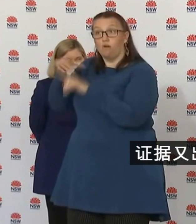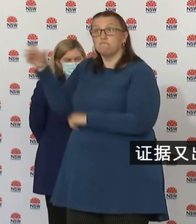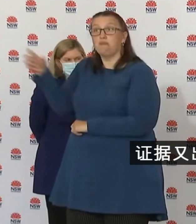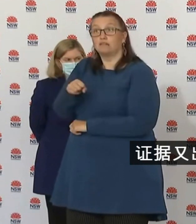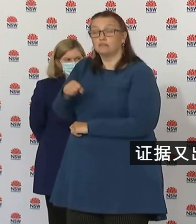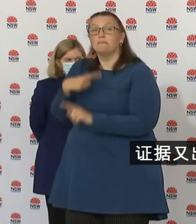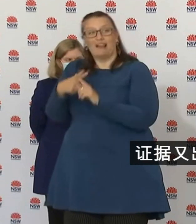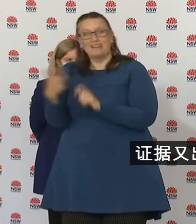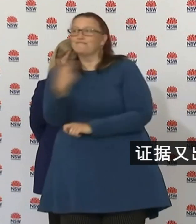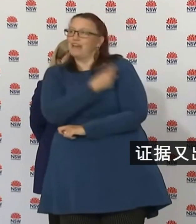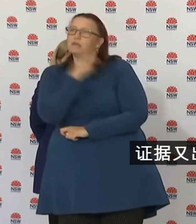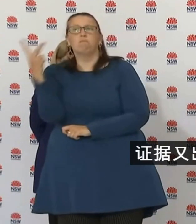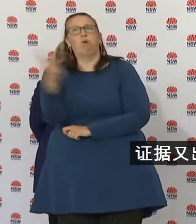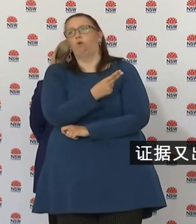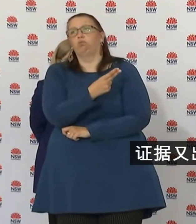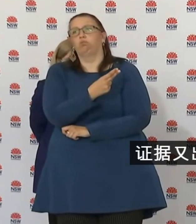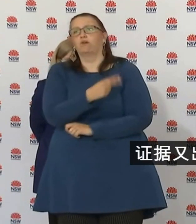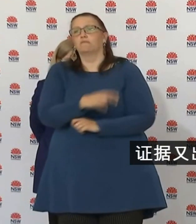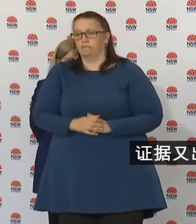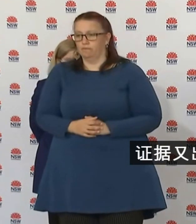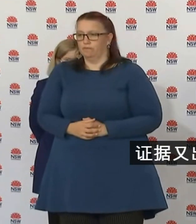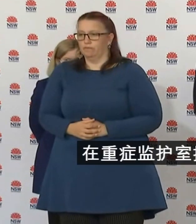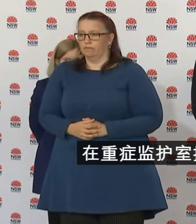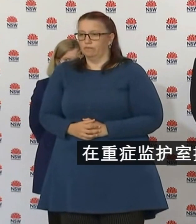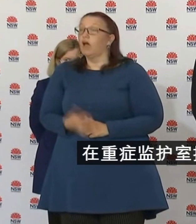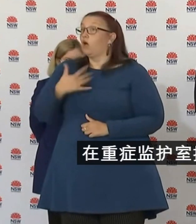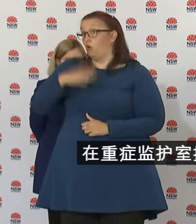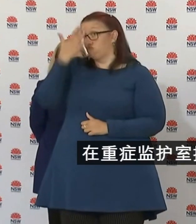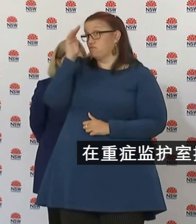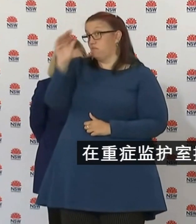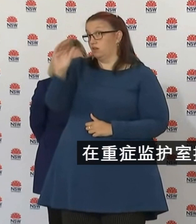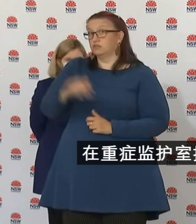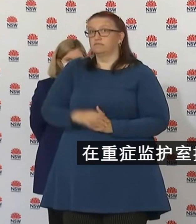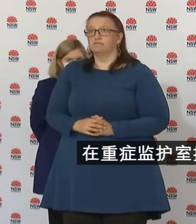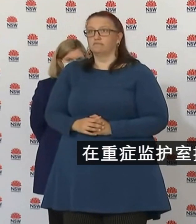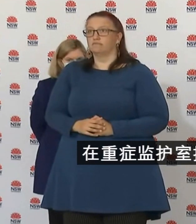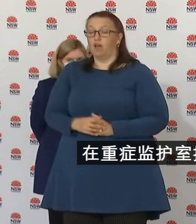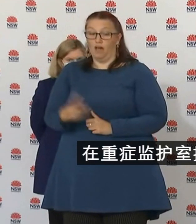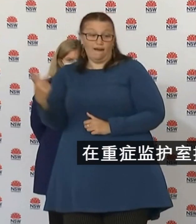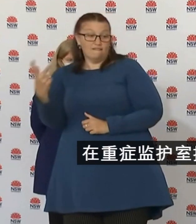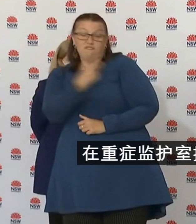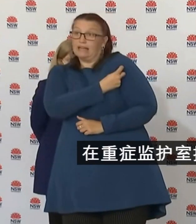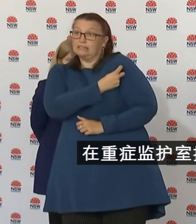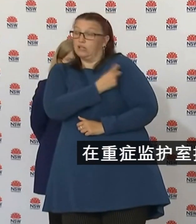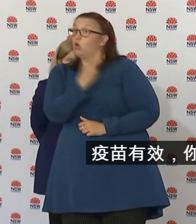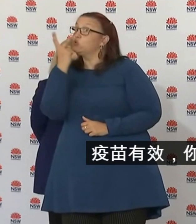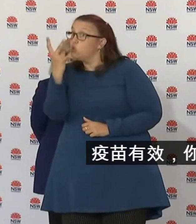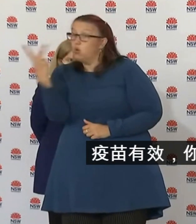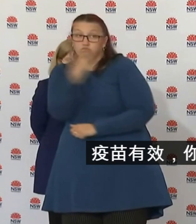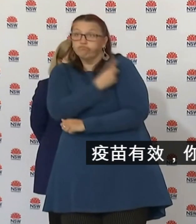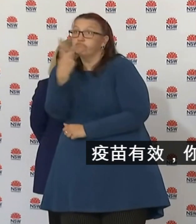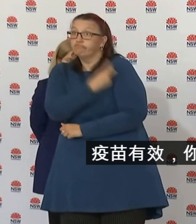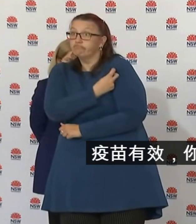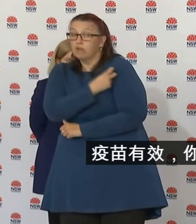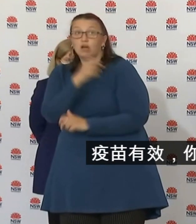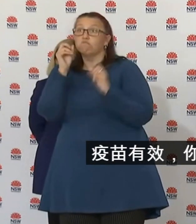there. Again, there isn't anybody that we know of that has had both doses of a vaccine who's in intensive care. We know the